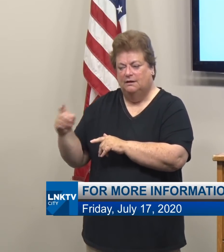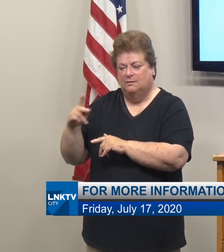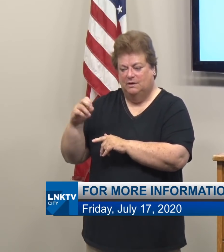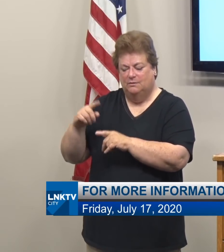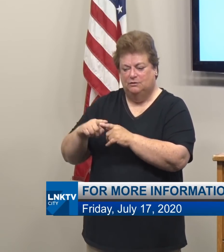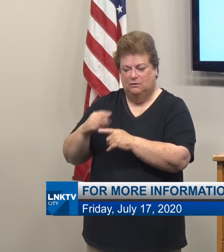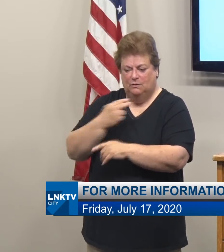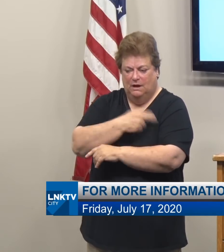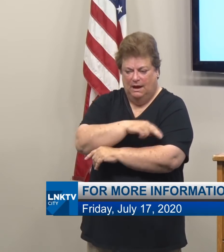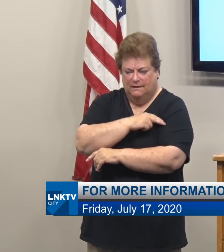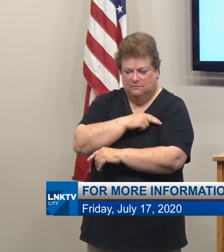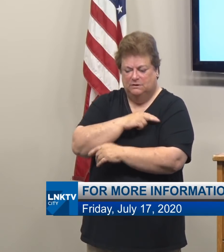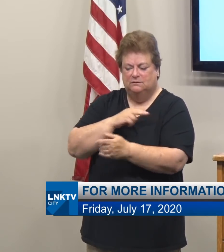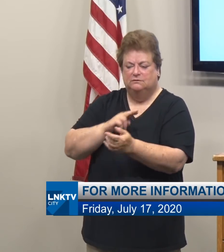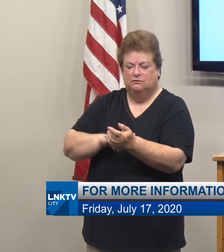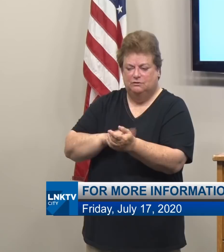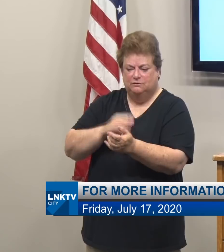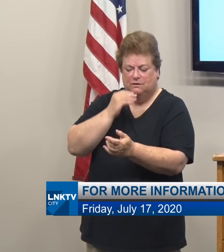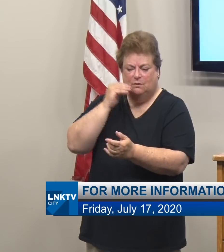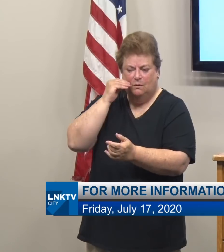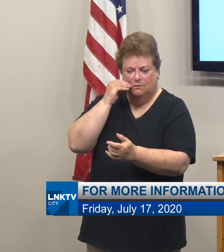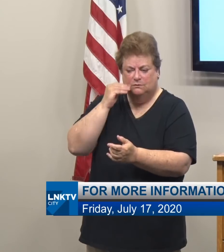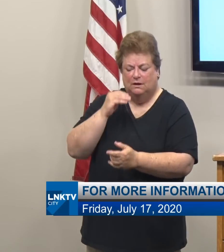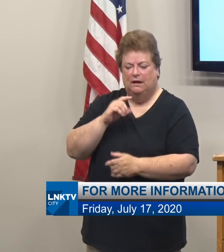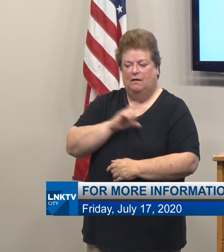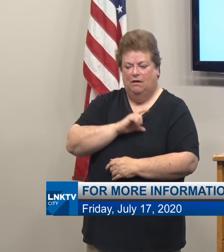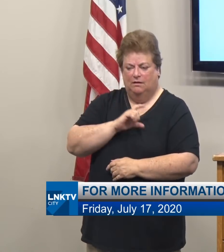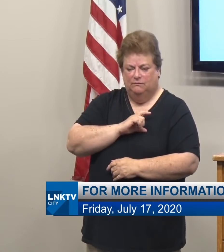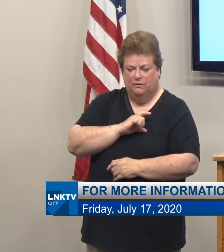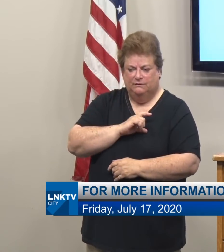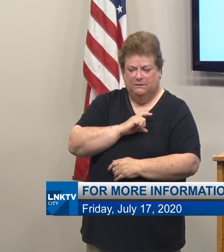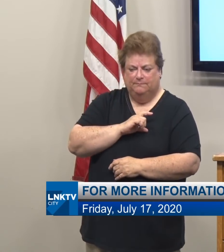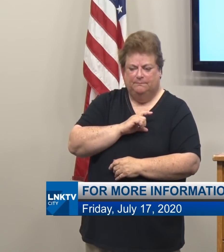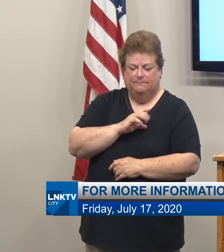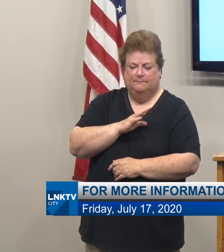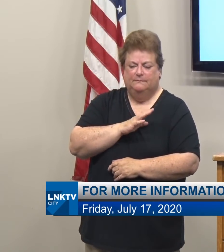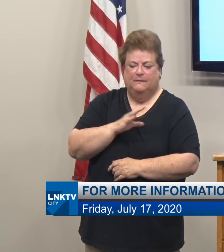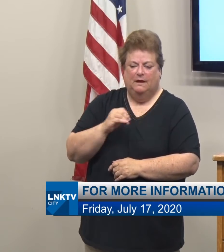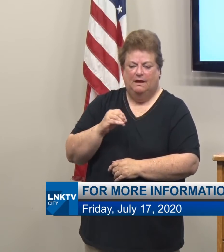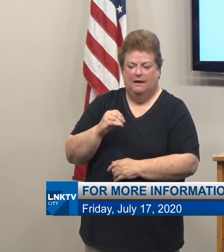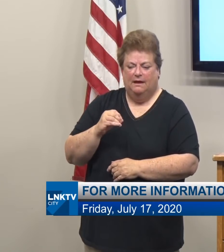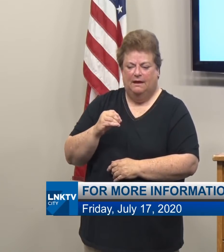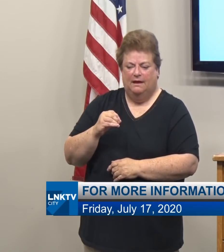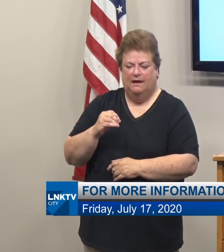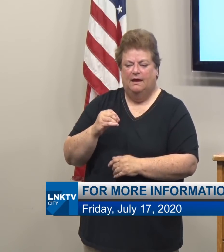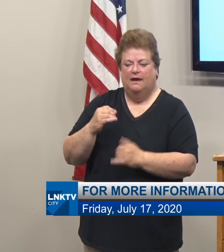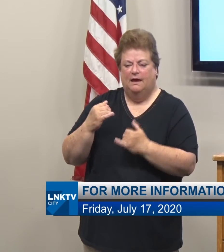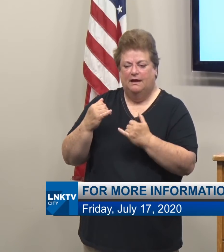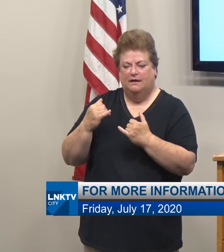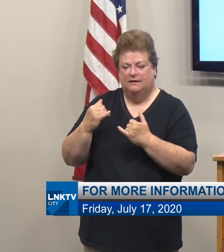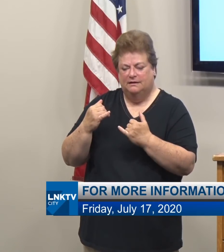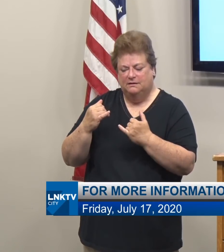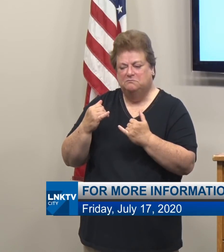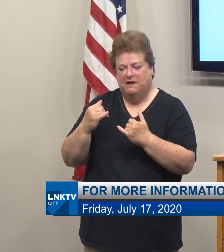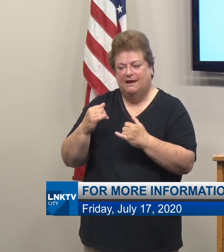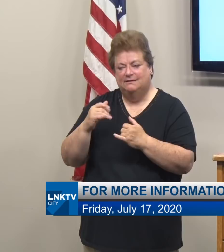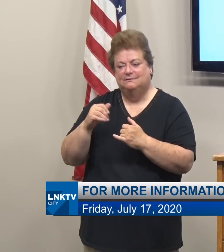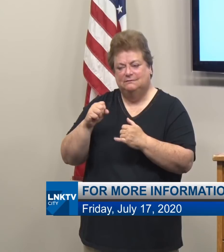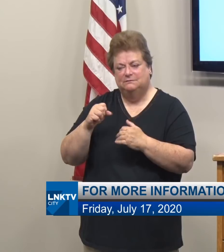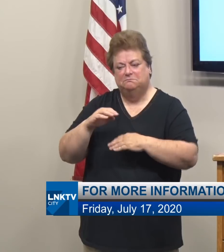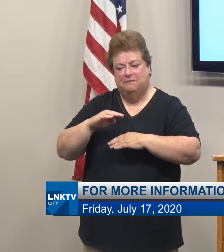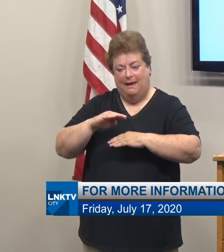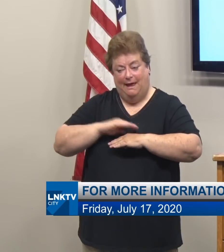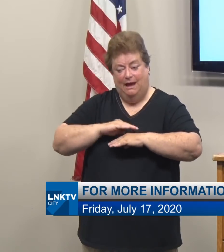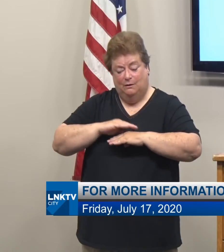to hospitals, nursing homes, law enforcement, and our current capacity for PPE is adequate.